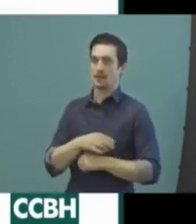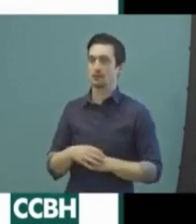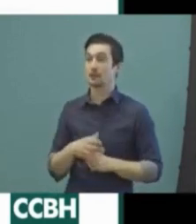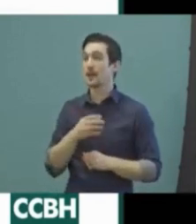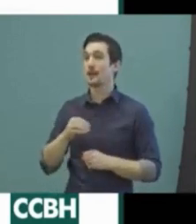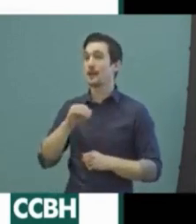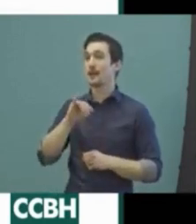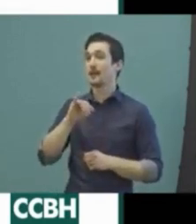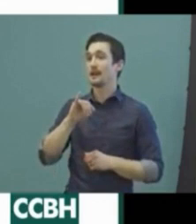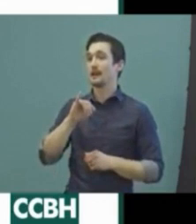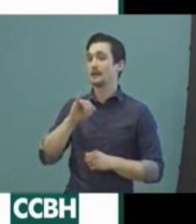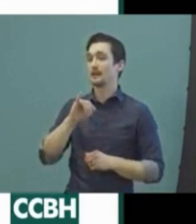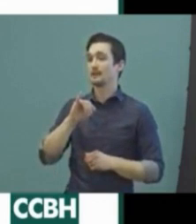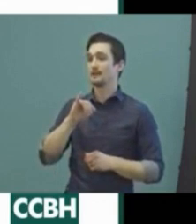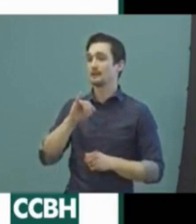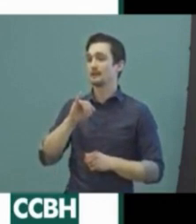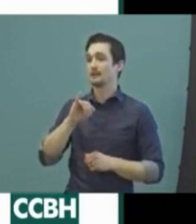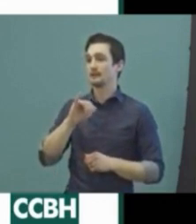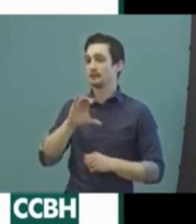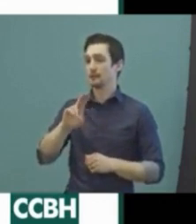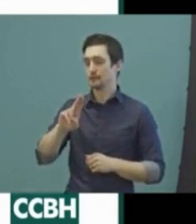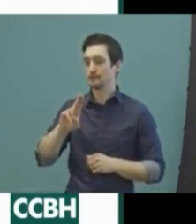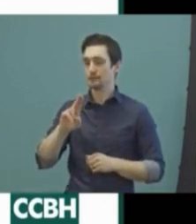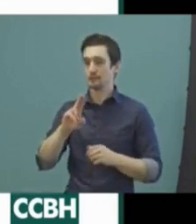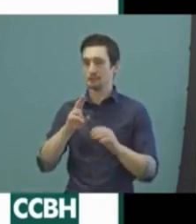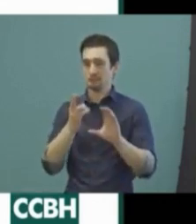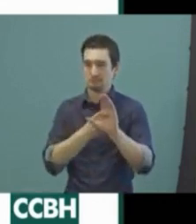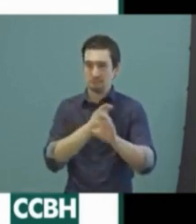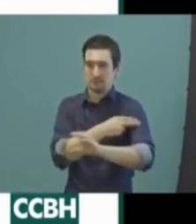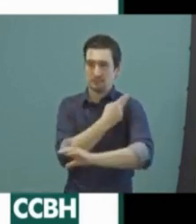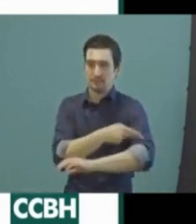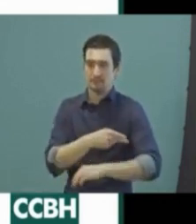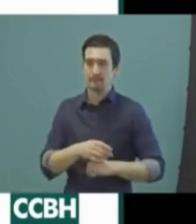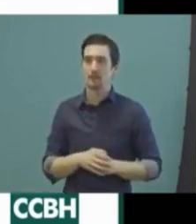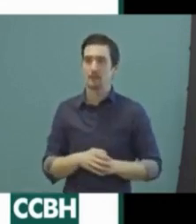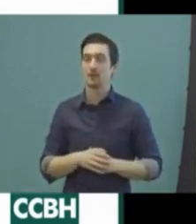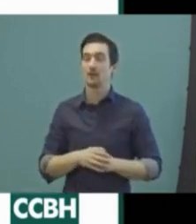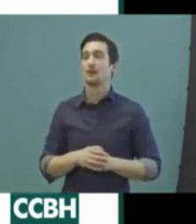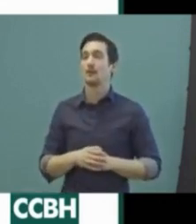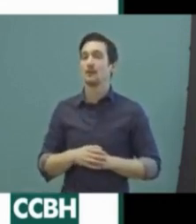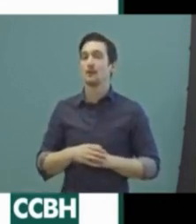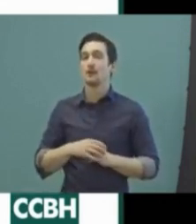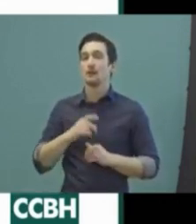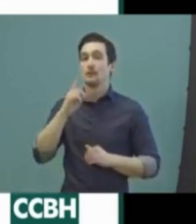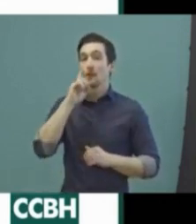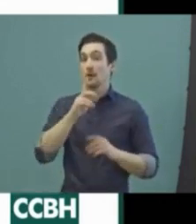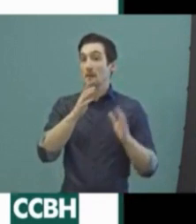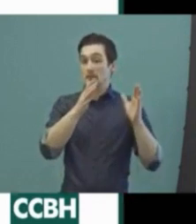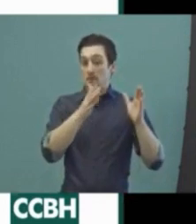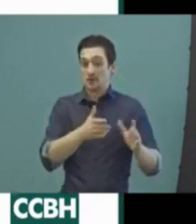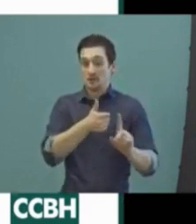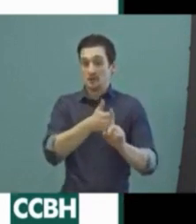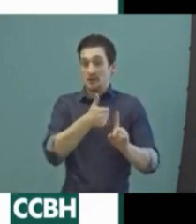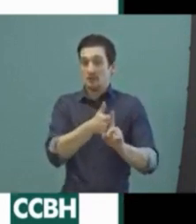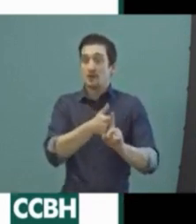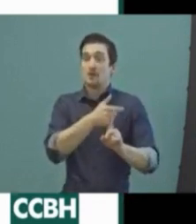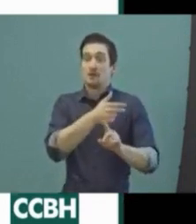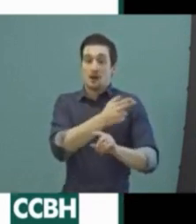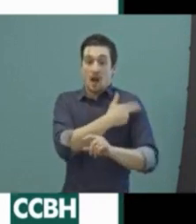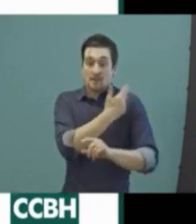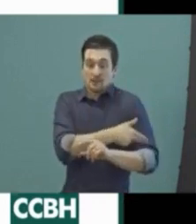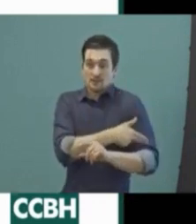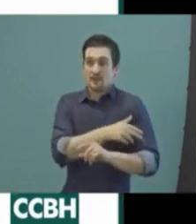intensive care units admissions. And so for those that are hospitalized, 53%